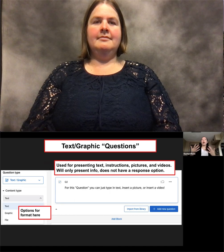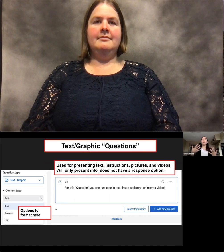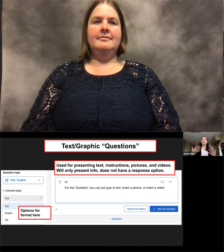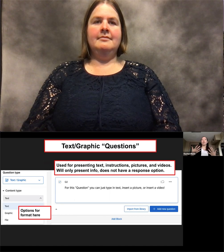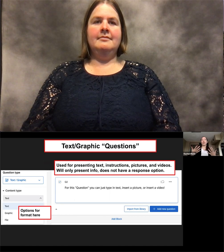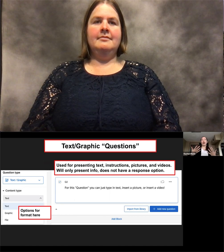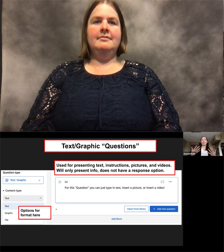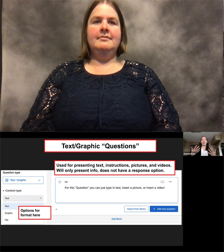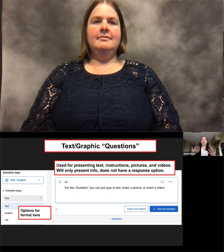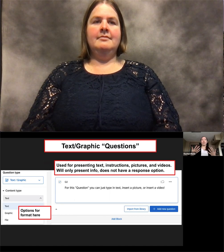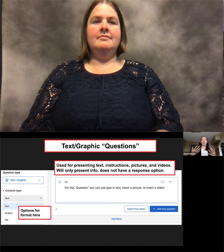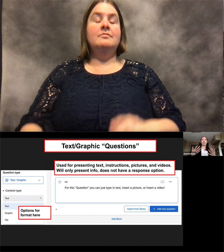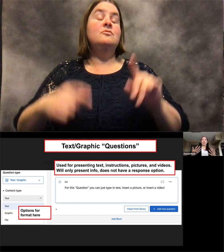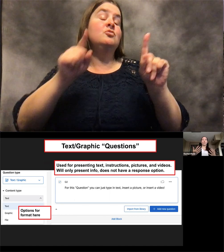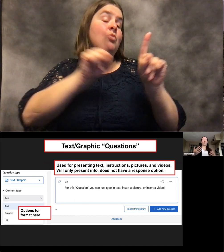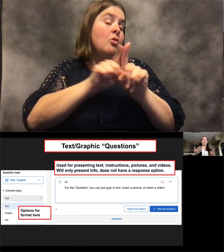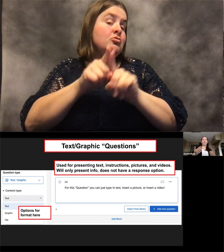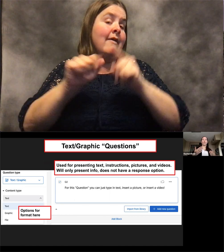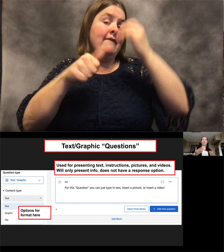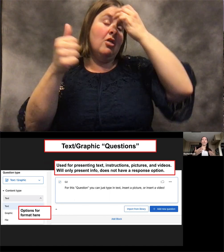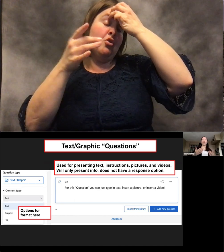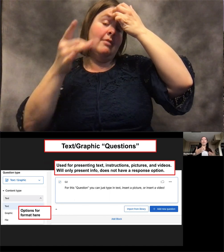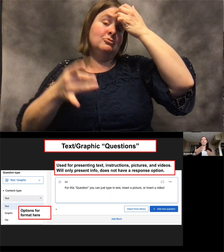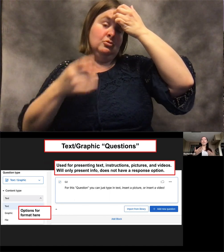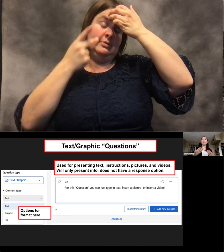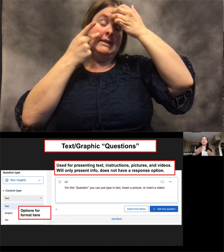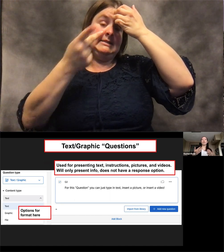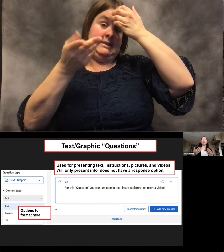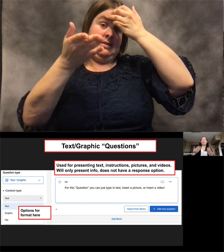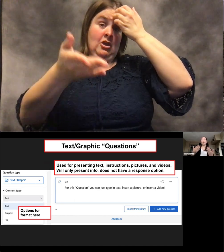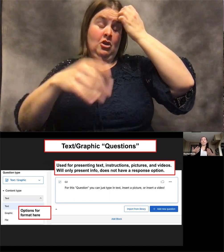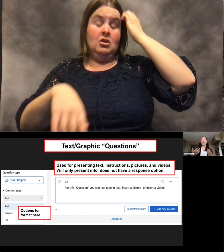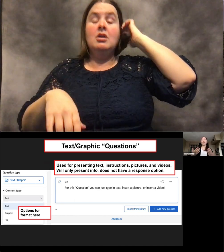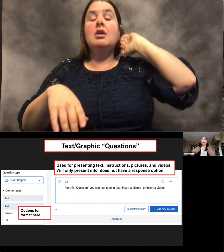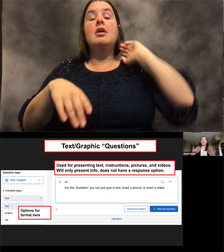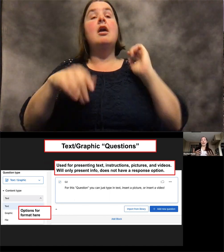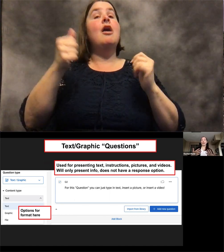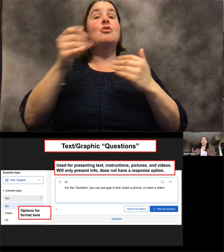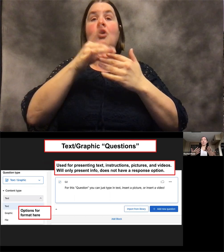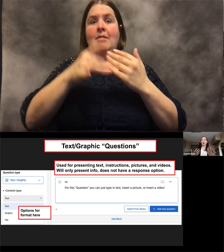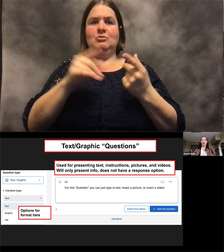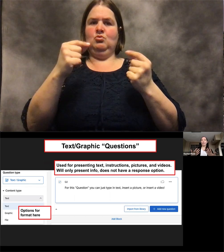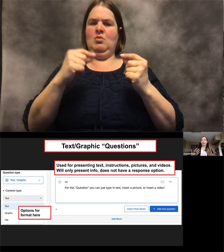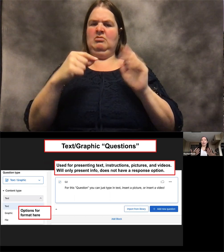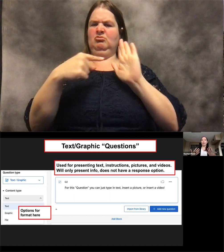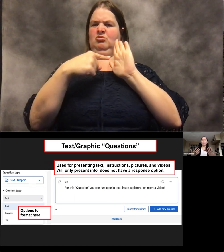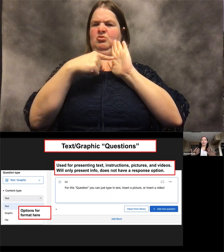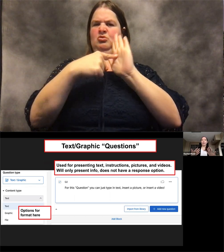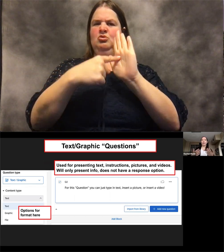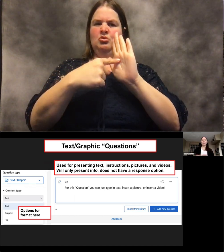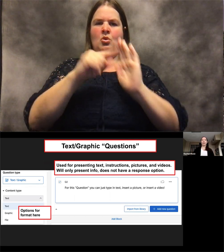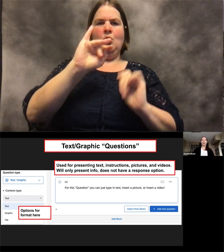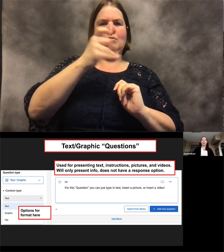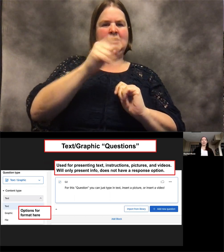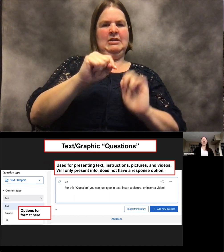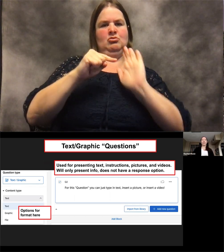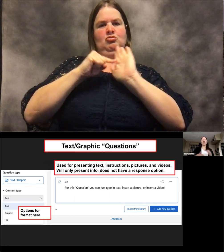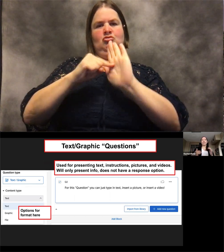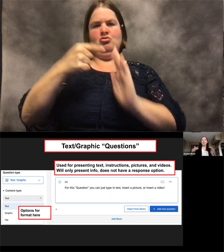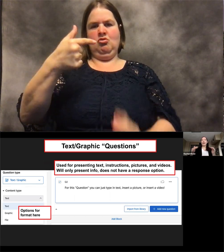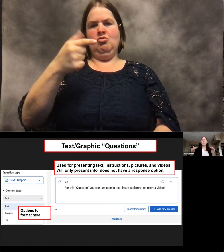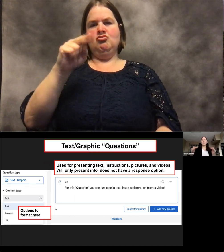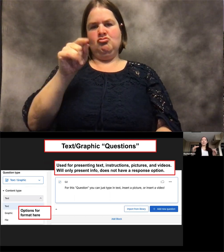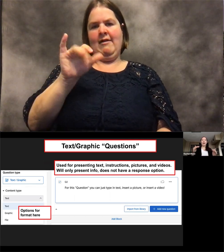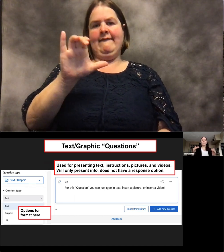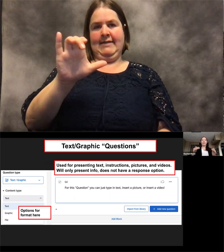You can also use options that basically just present a text or a graphic. So